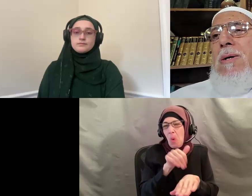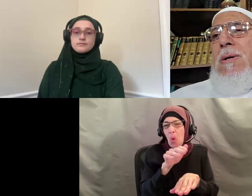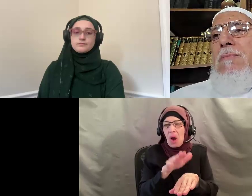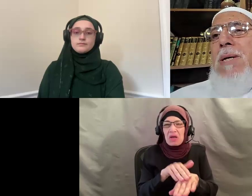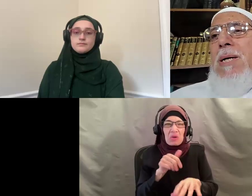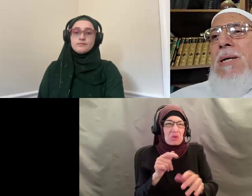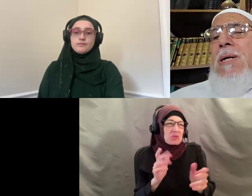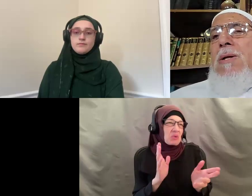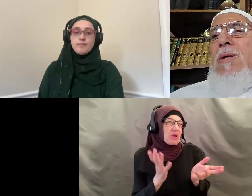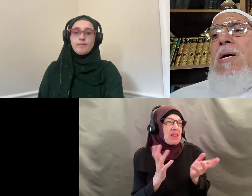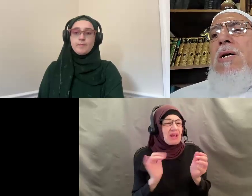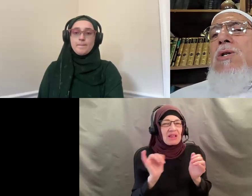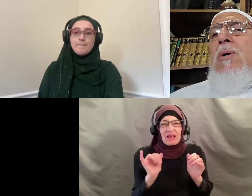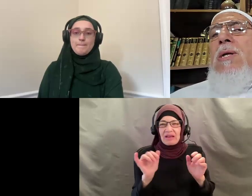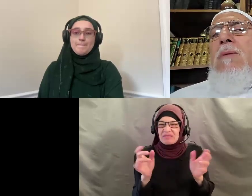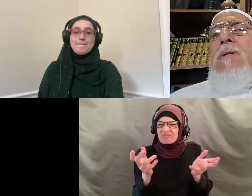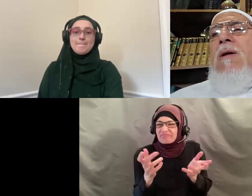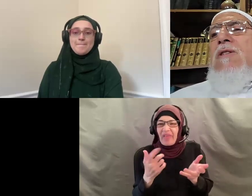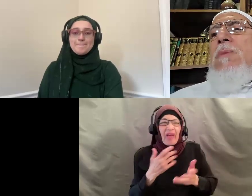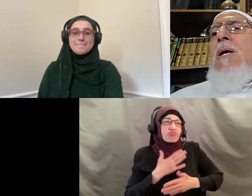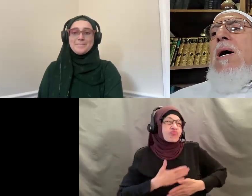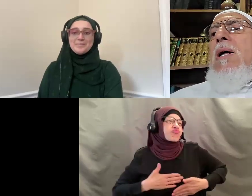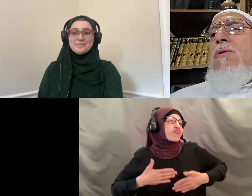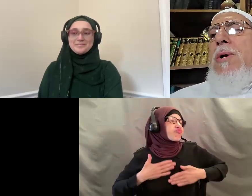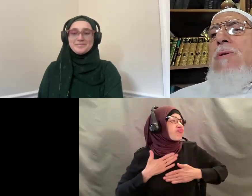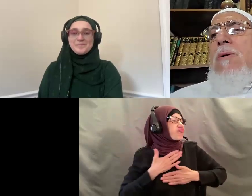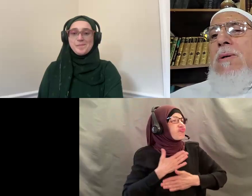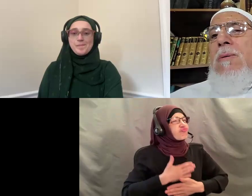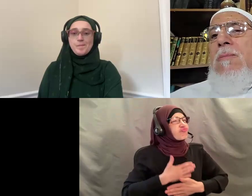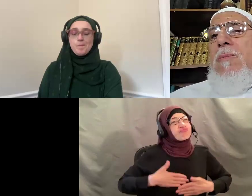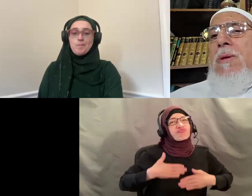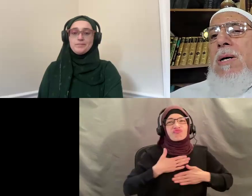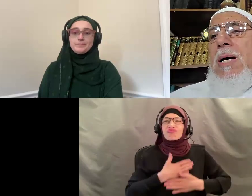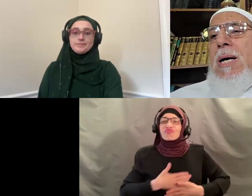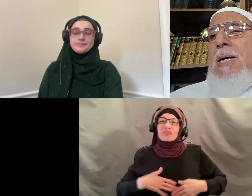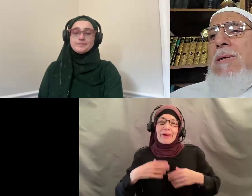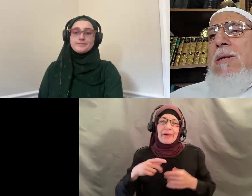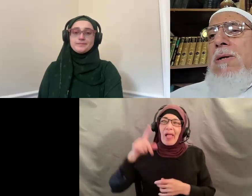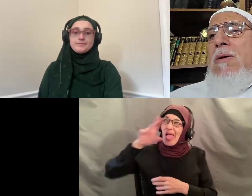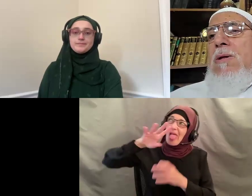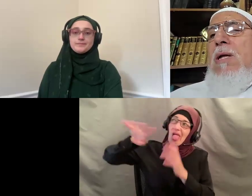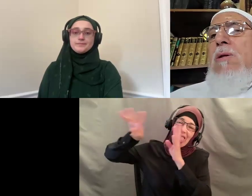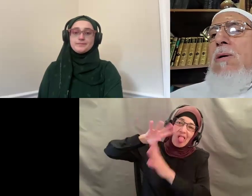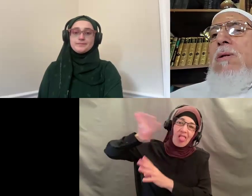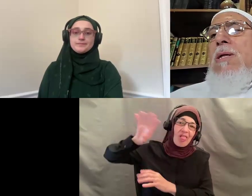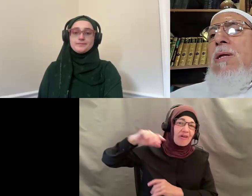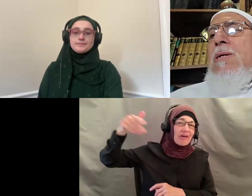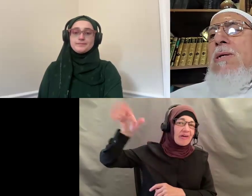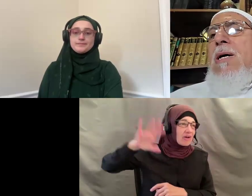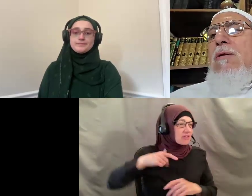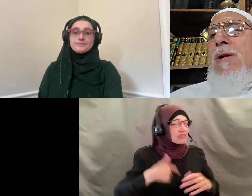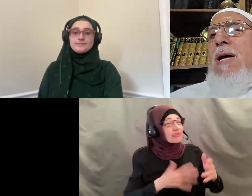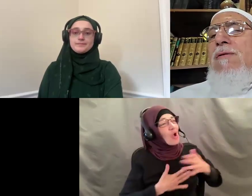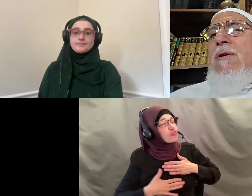luxury, meaning they enjoyed themselves beyond reason. And they thought that